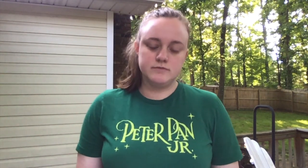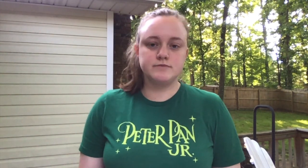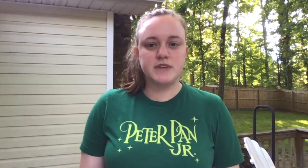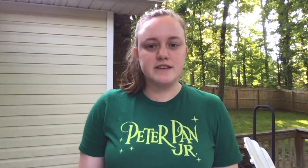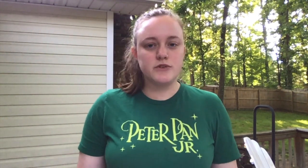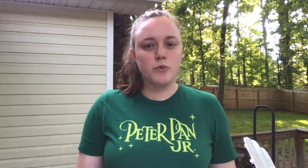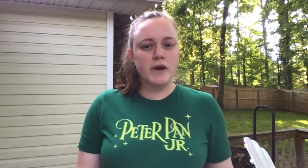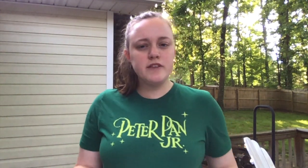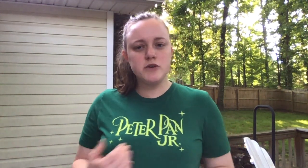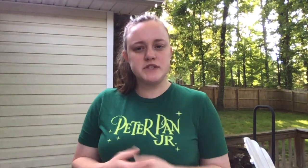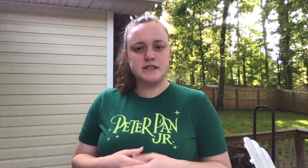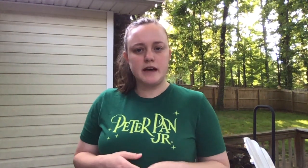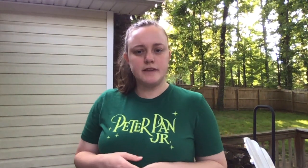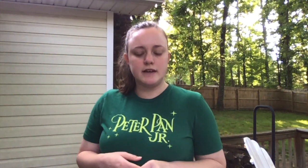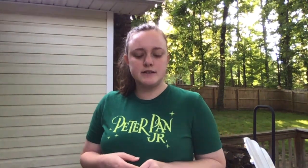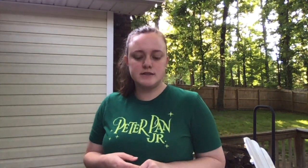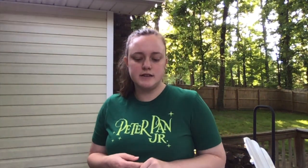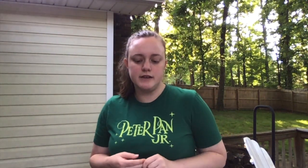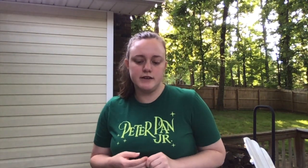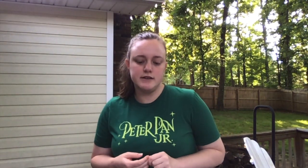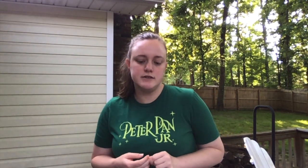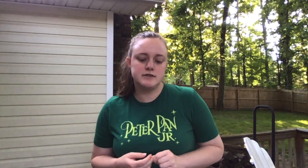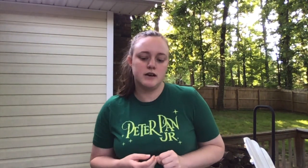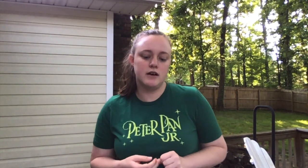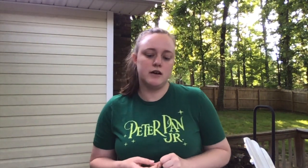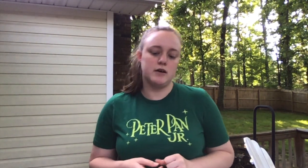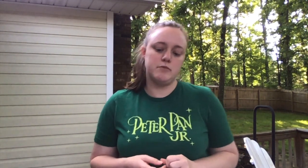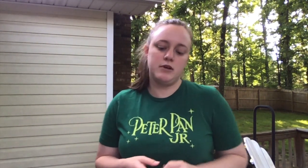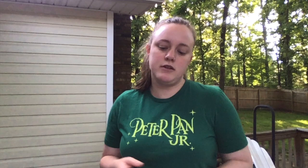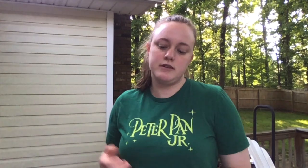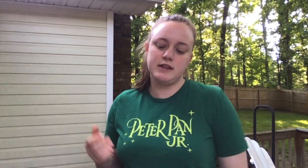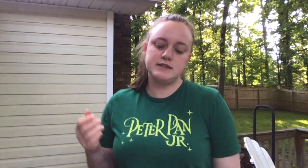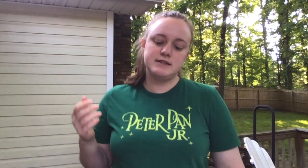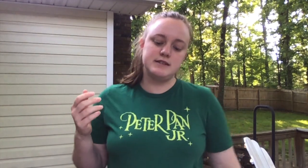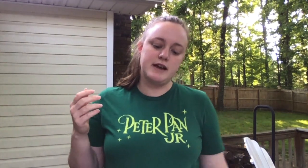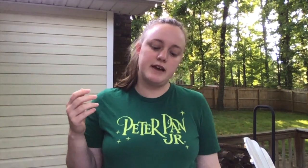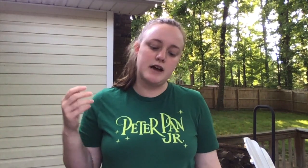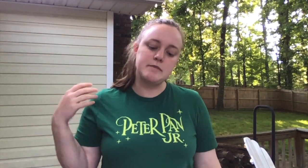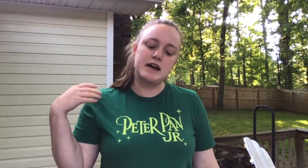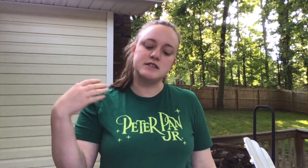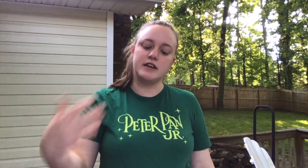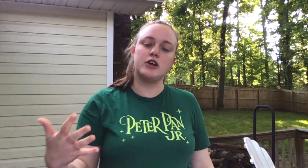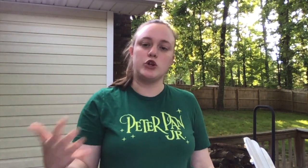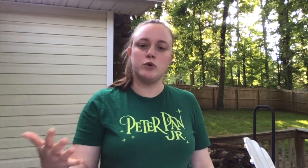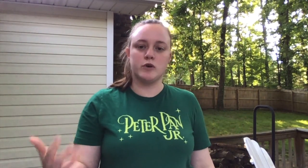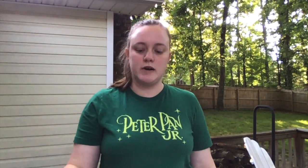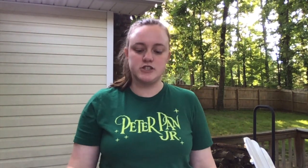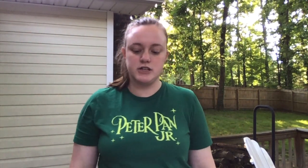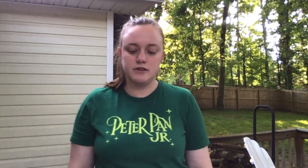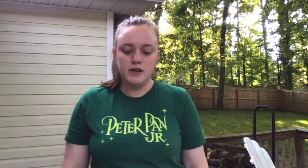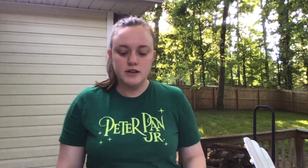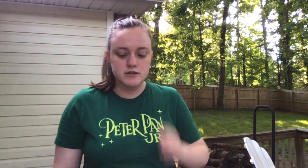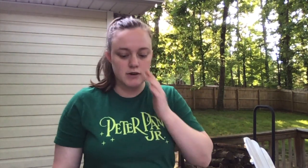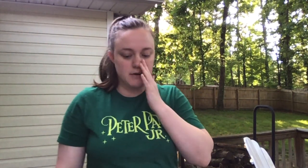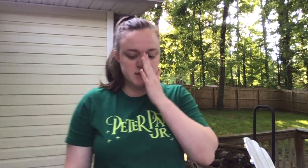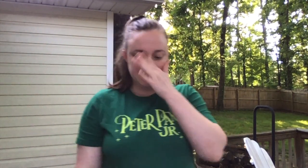Okay, so the way that you would sign this is, let's say I'm asking you a question. So I would